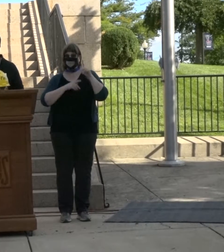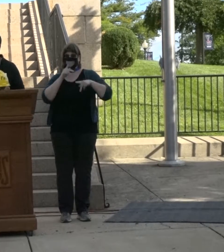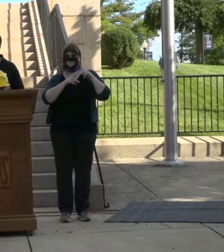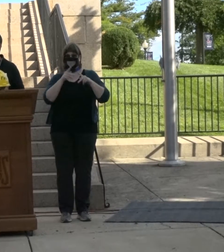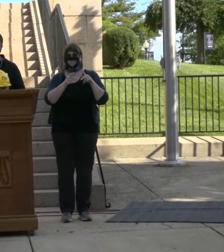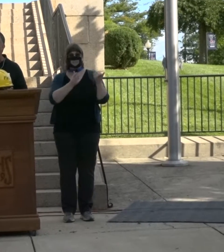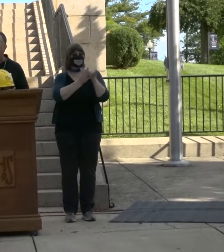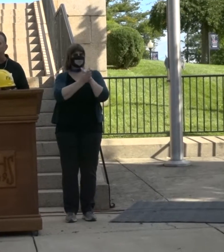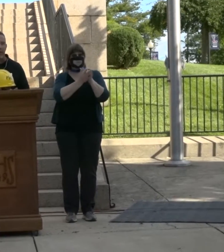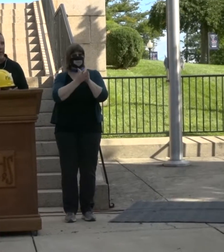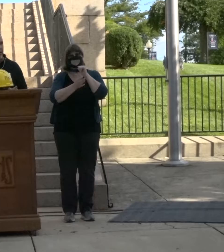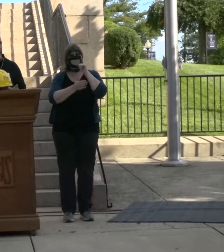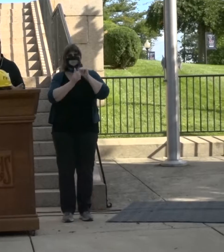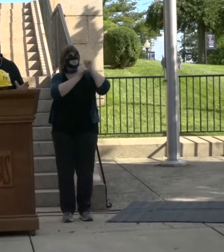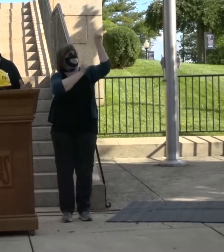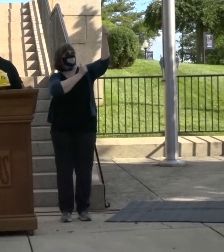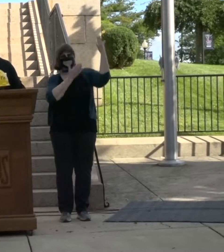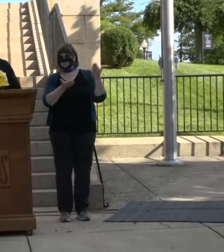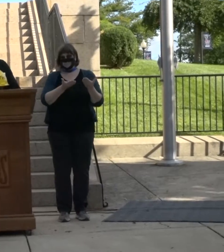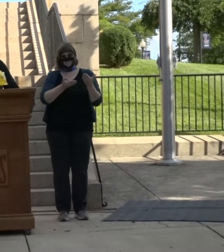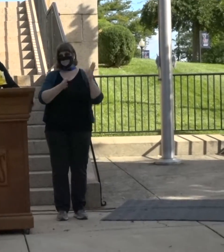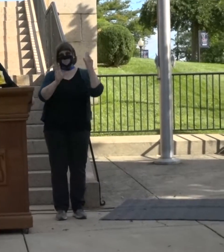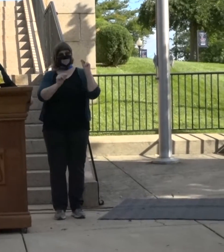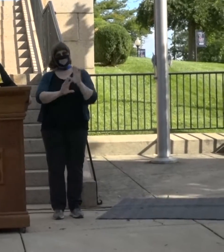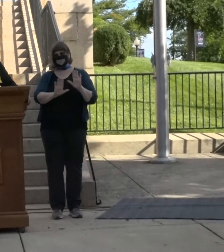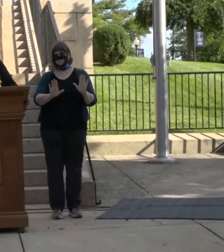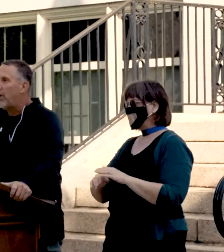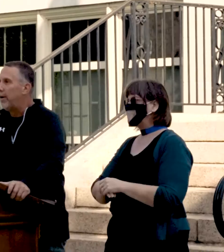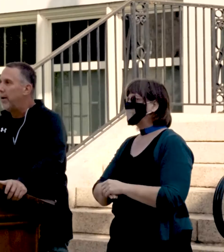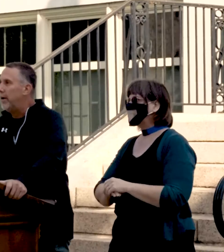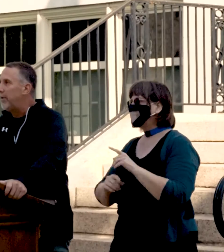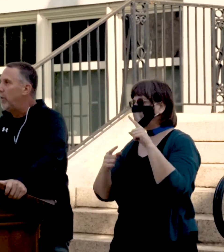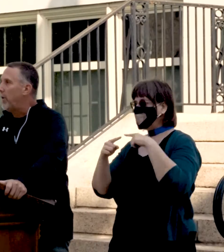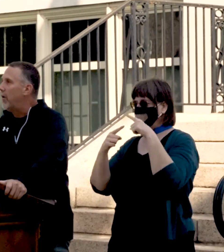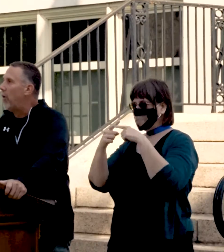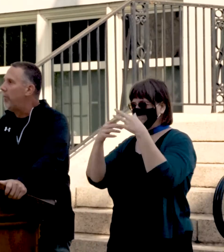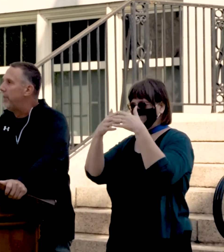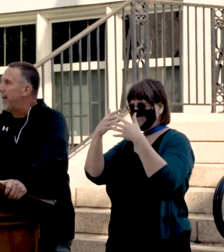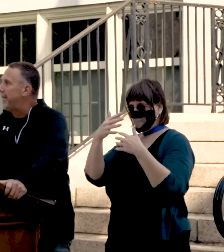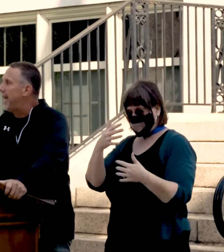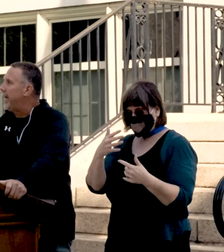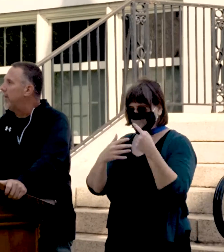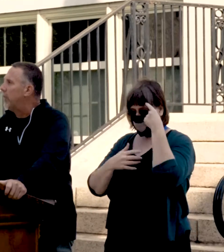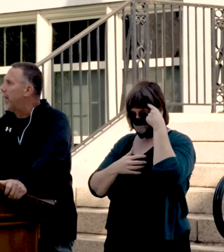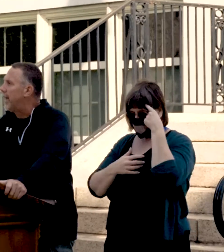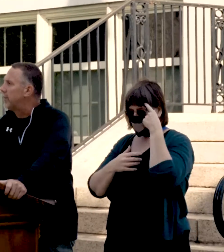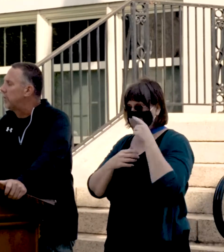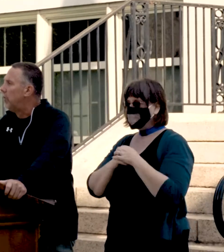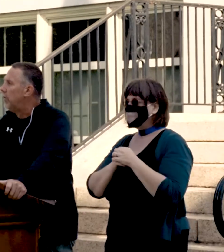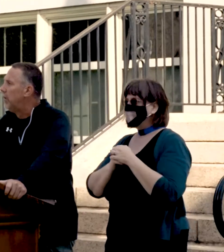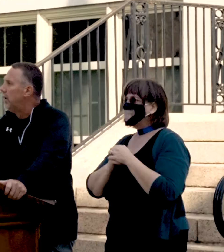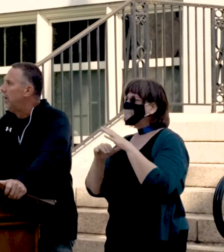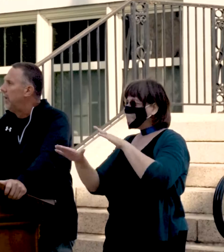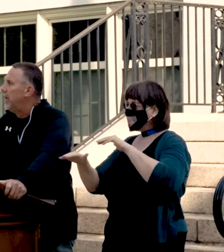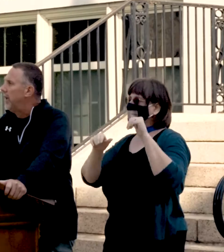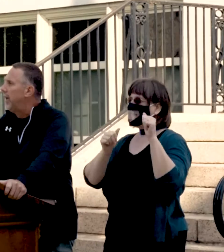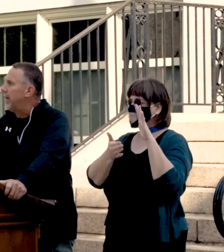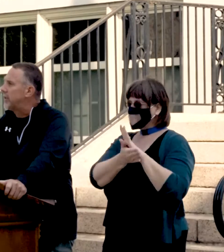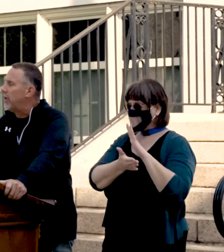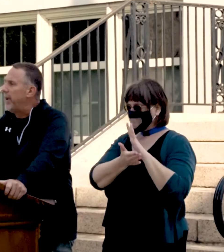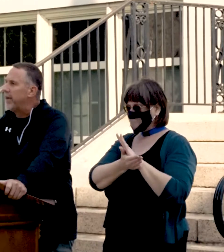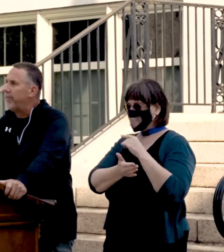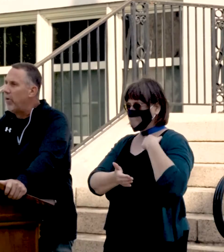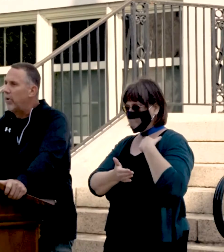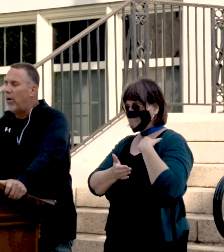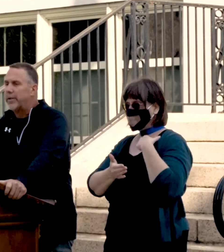New York City is not very far from here. And as that list went on, and we went home that day, we got out of school,